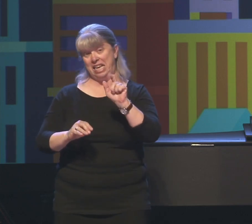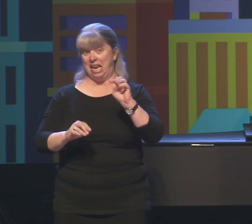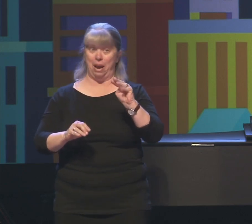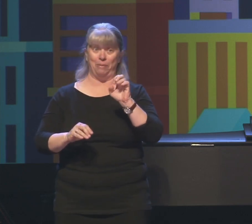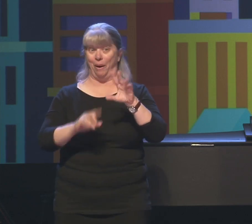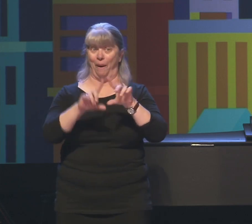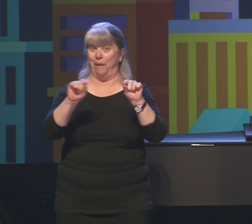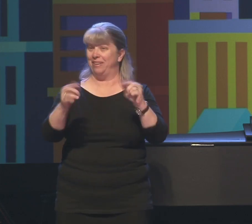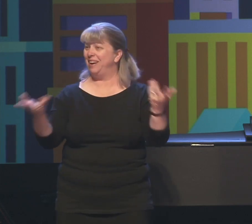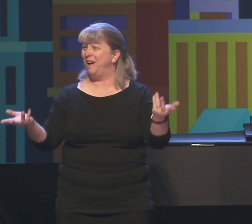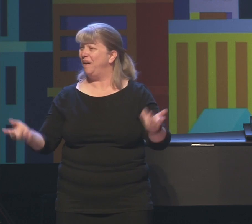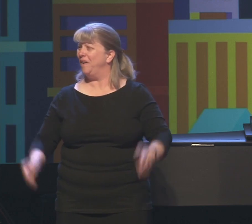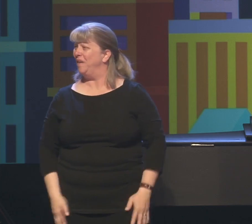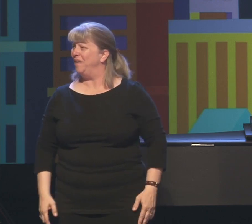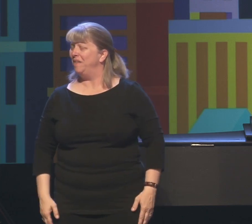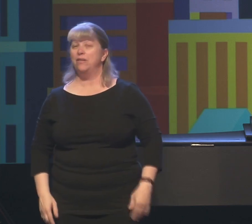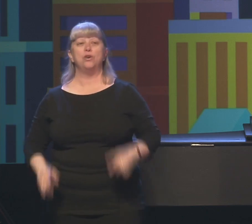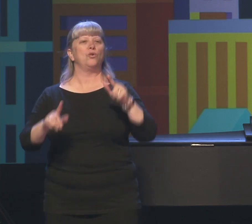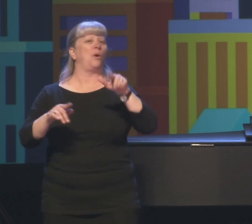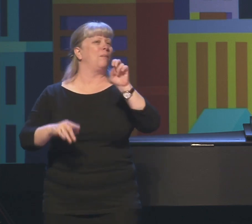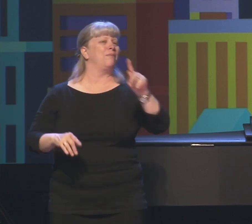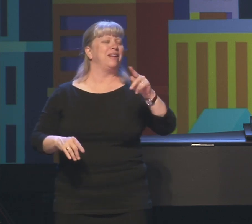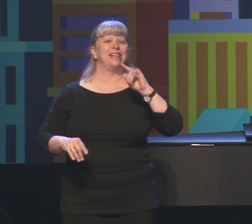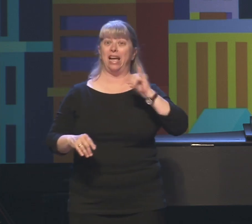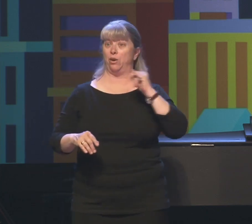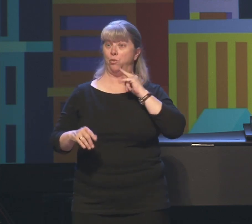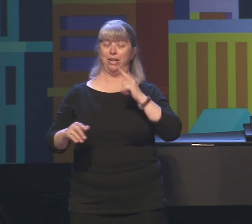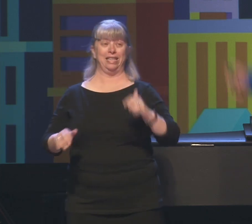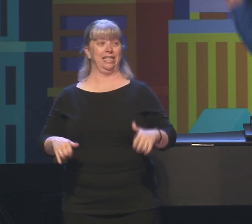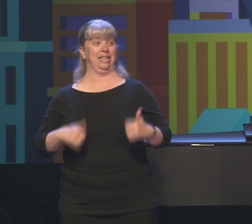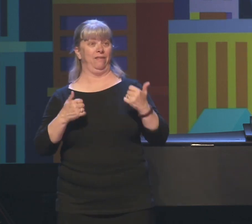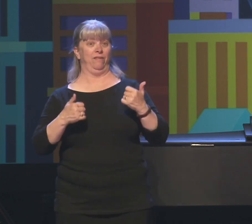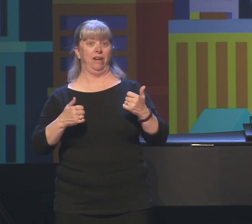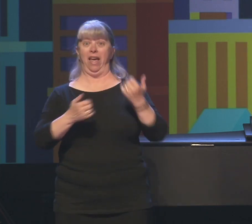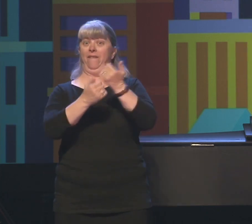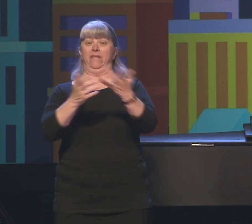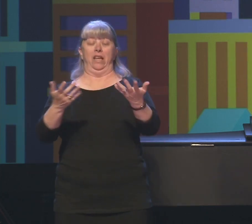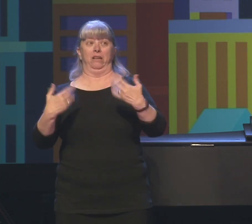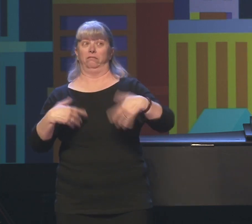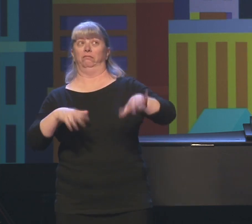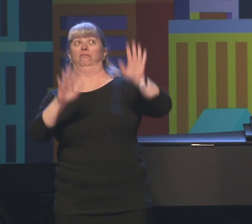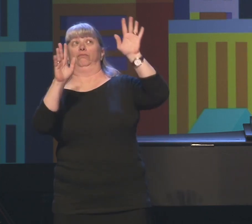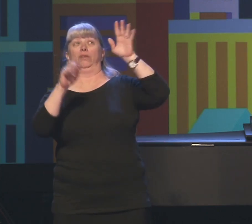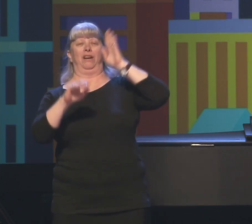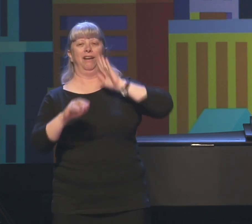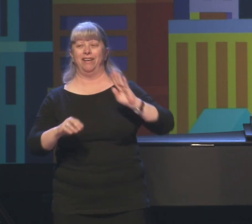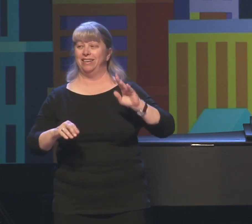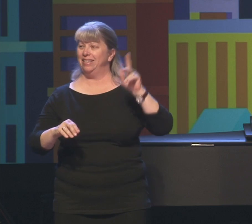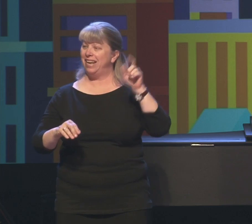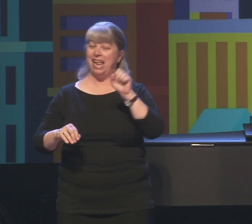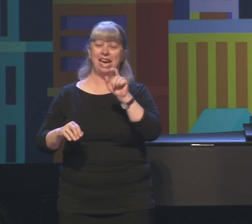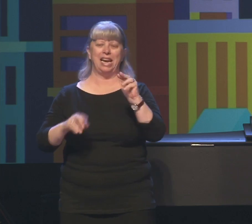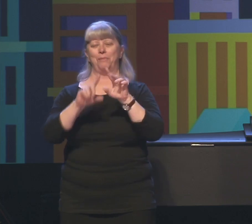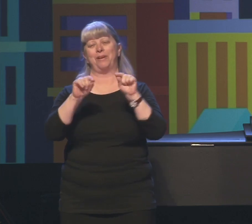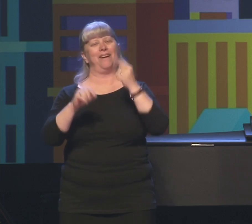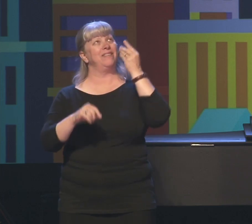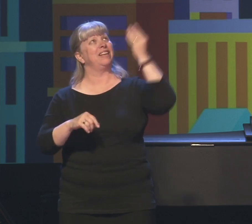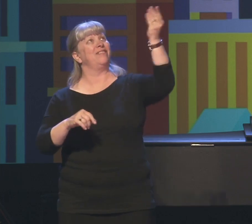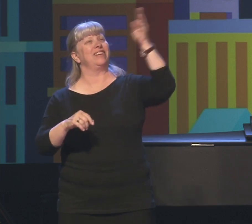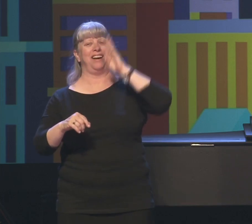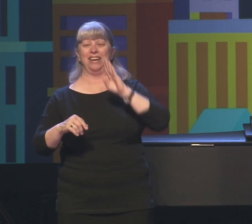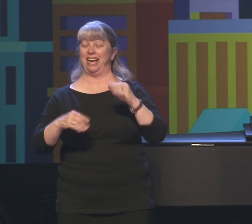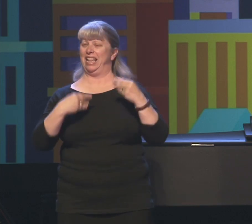right? When you go to the bank, do you ever like really live it out and be like, everything belongs to God, so I just need an ATM card for God. I must leave it